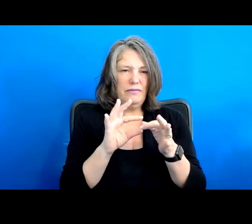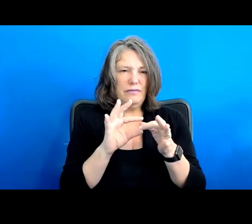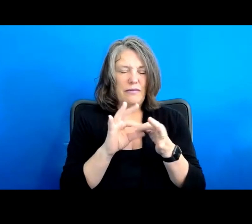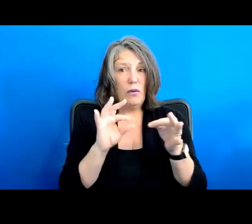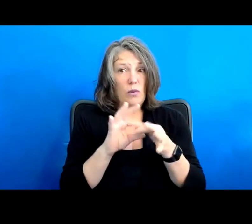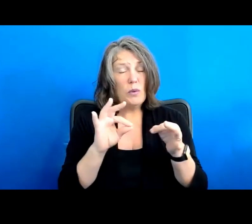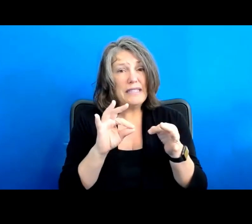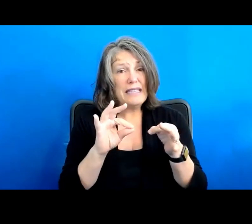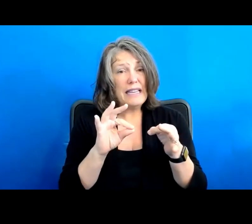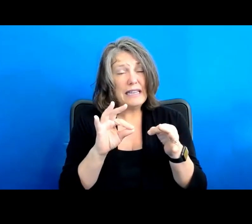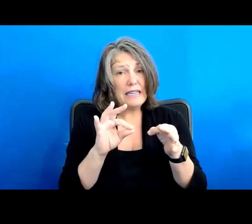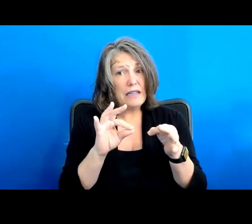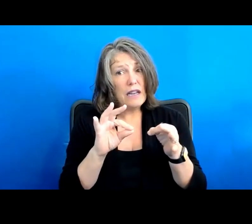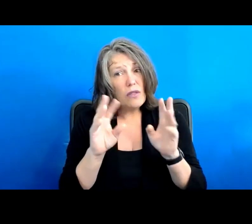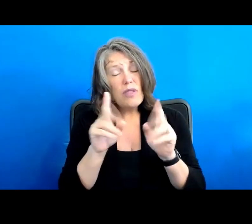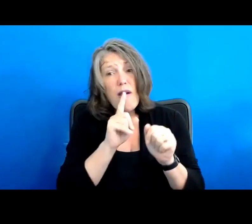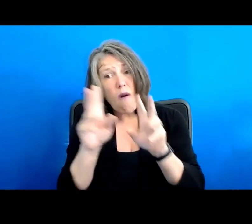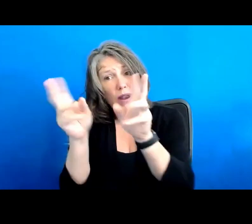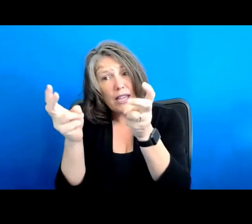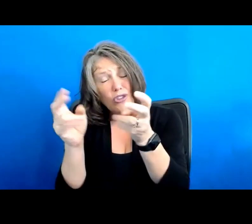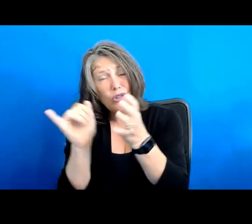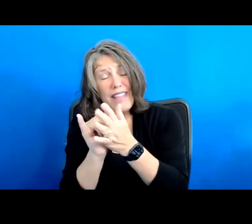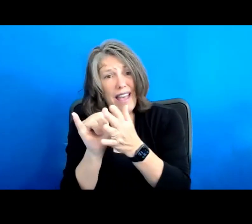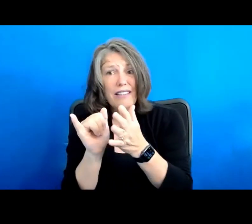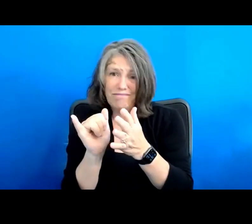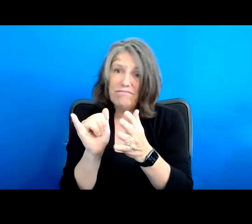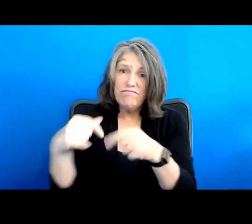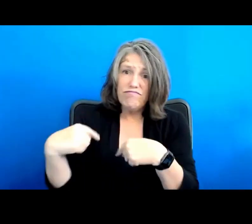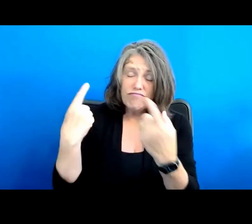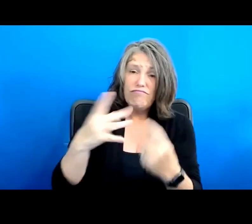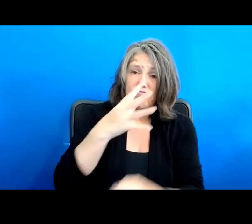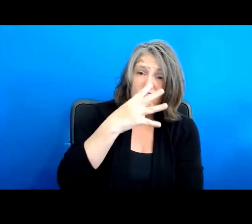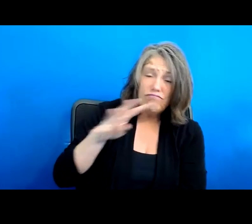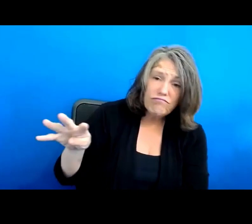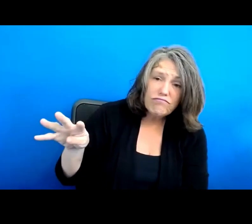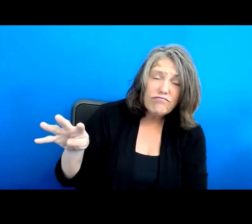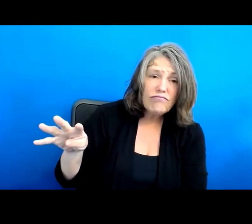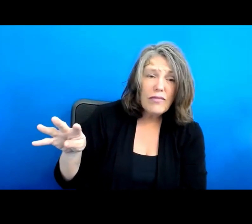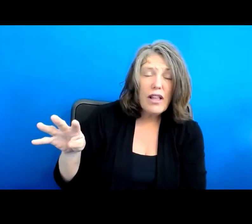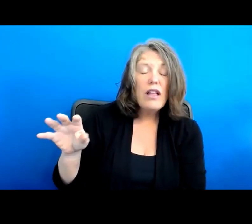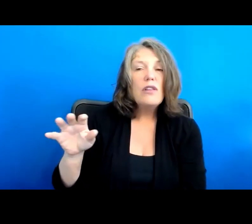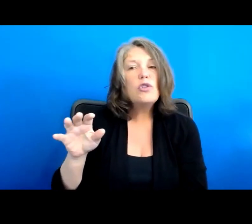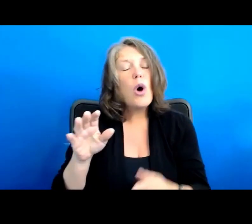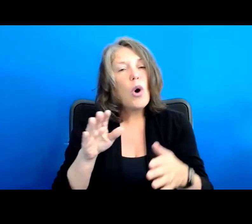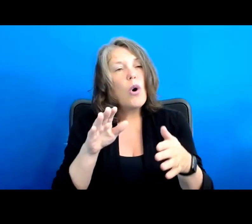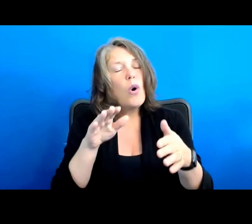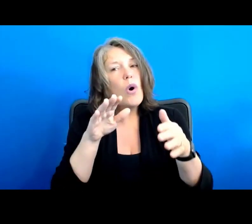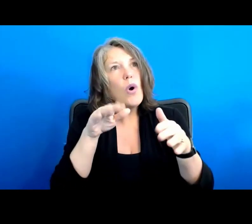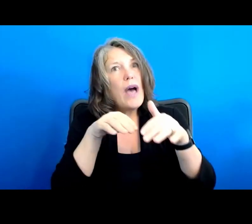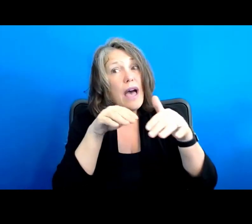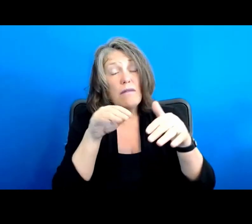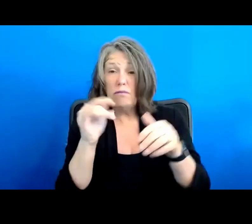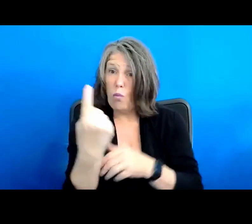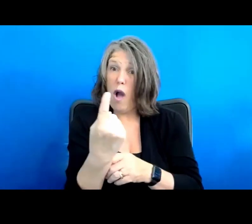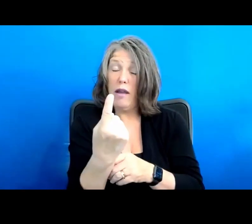rights or neglected issues, one of which being the right of access to culture, because